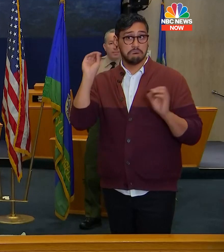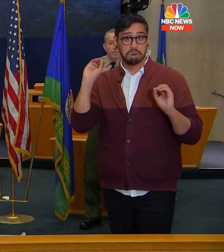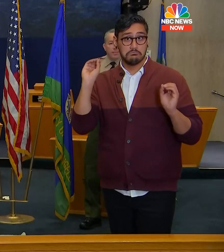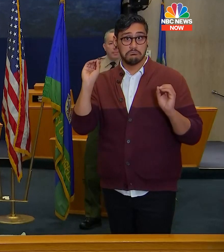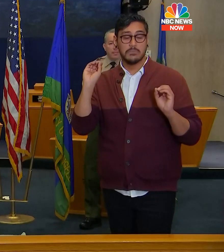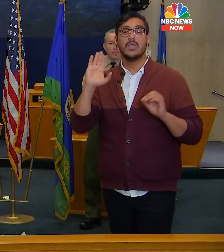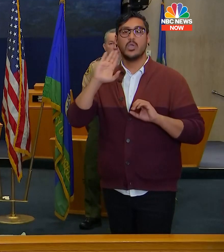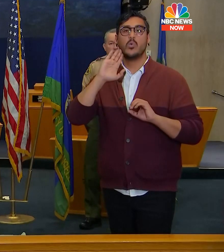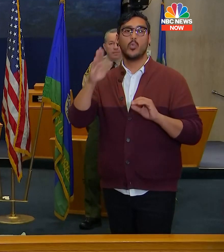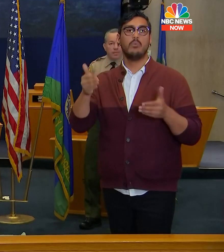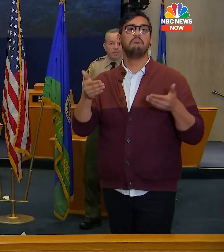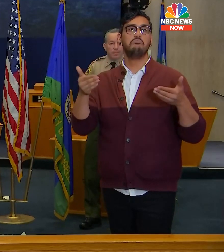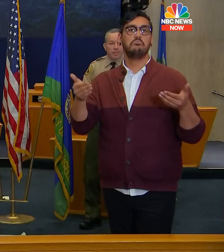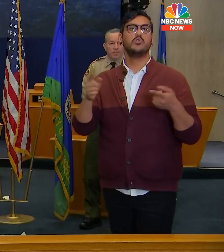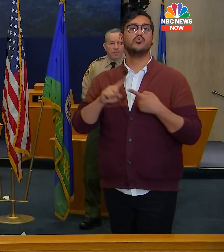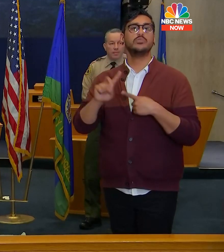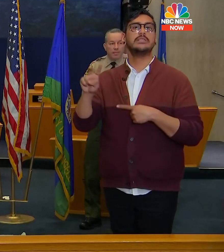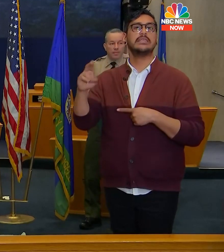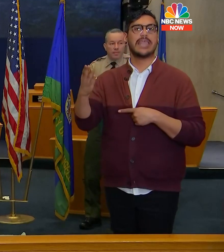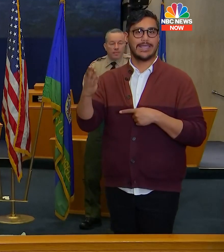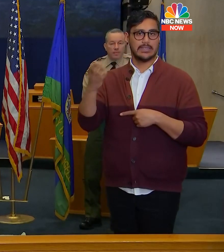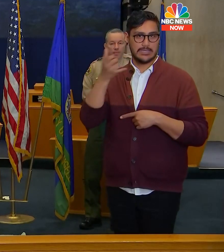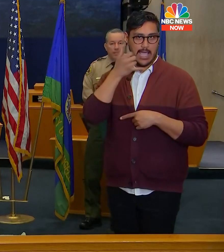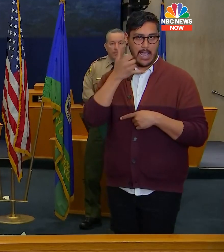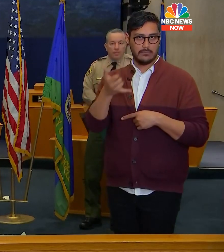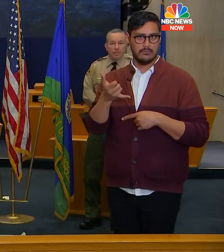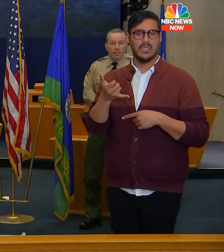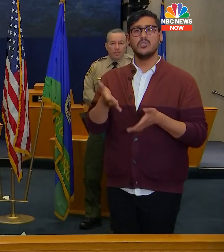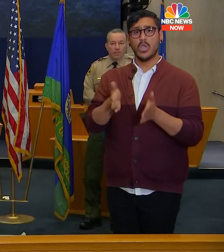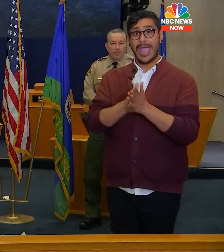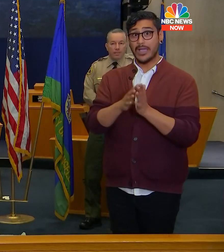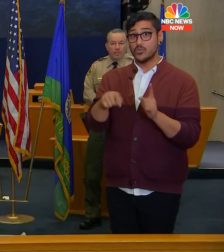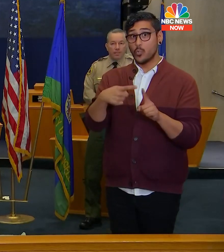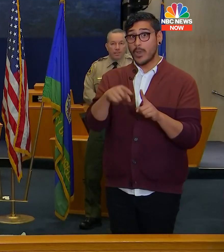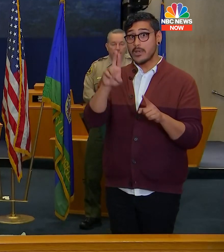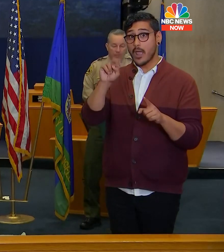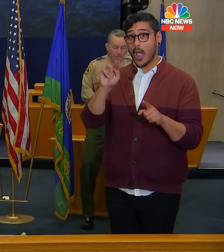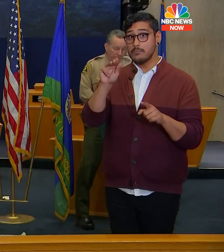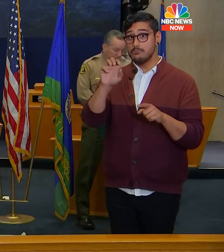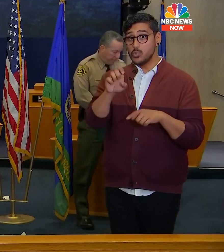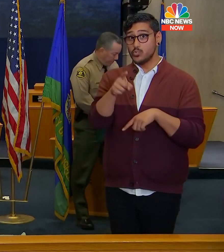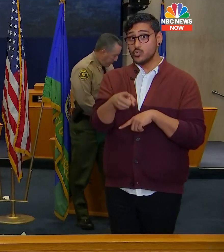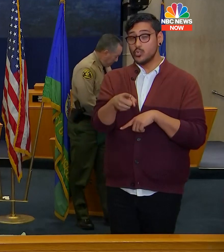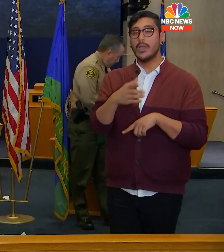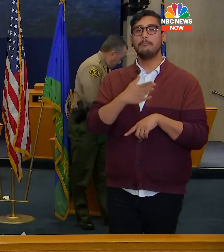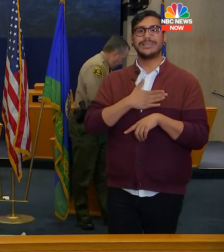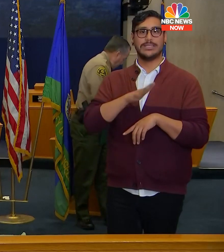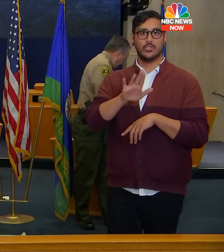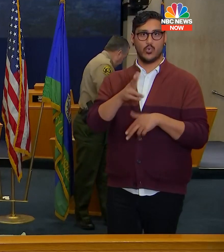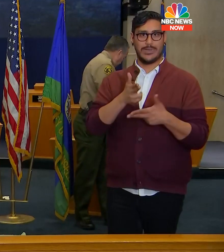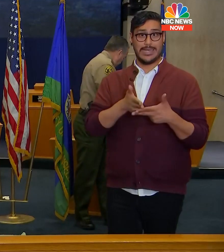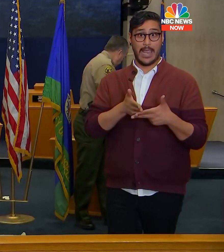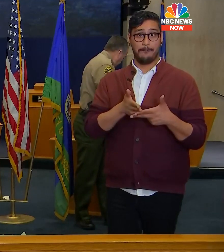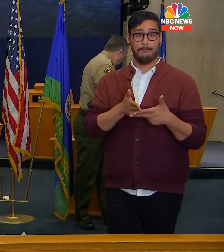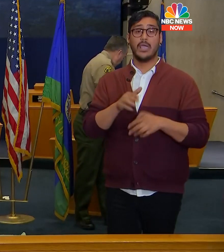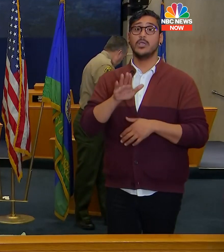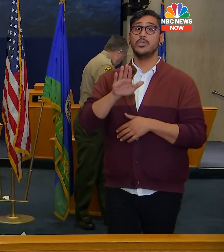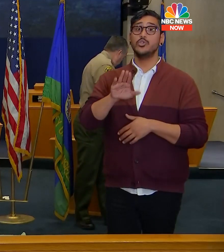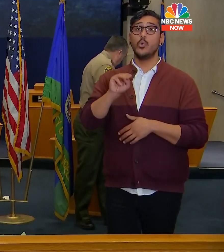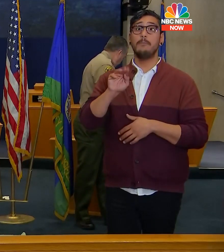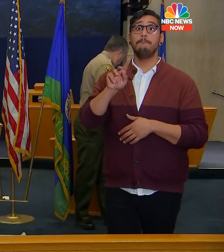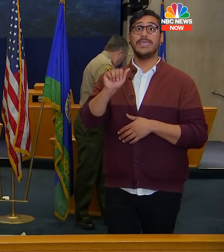we're going to go ahead and move on to the next line. We just ask that when your line is unmuted, to please announce your name, announce your